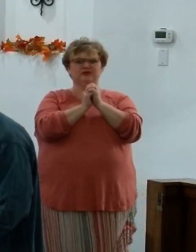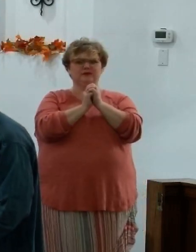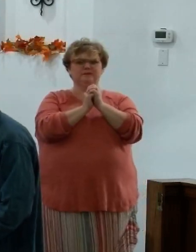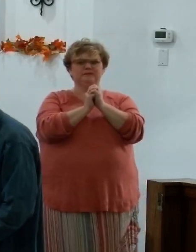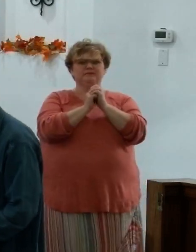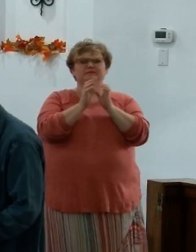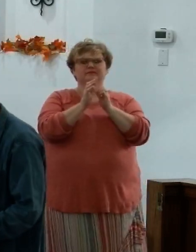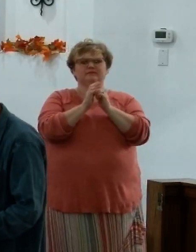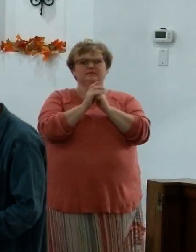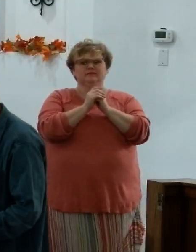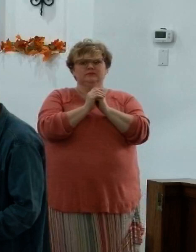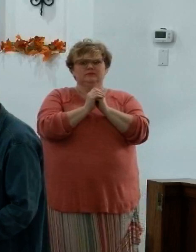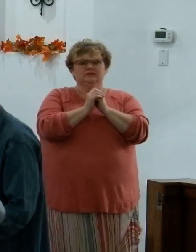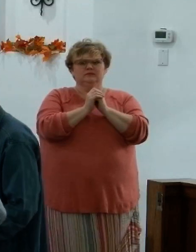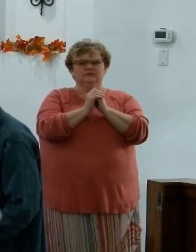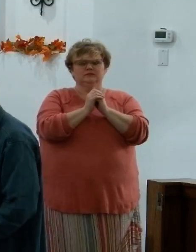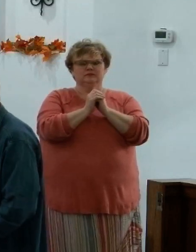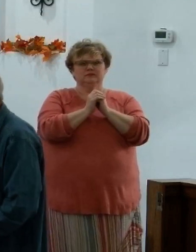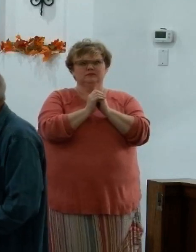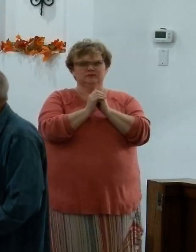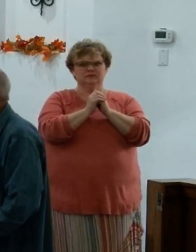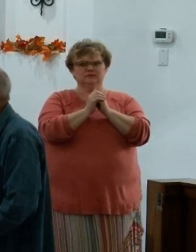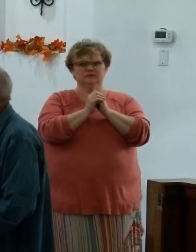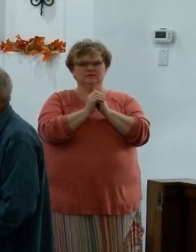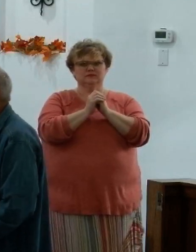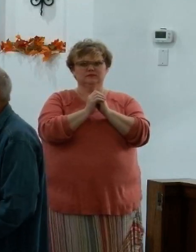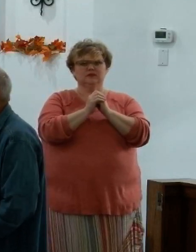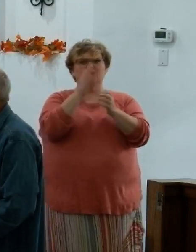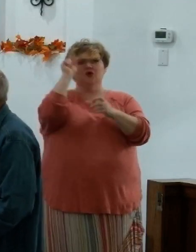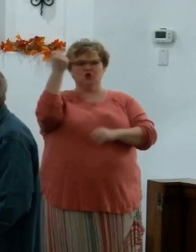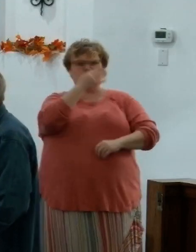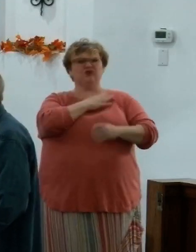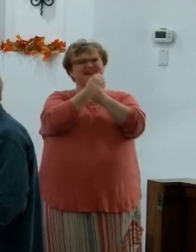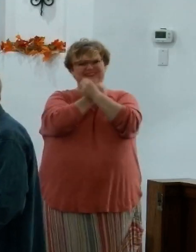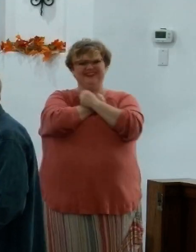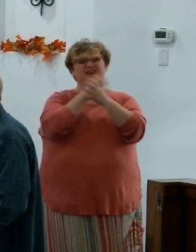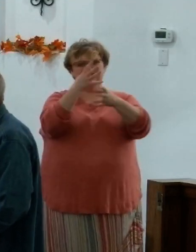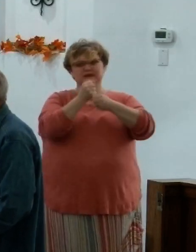consecration, grace and love will you receive. For